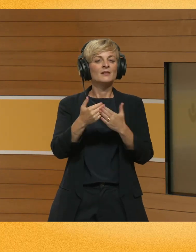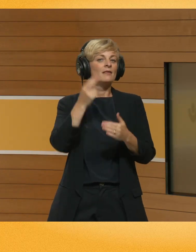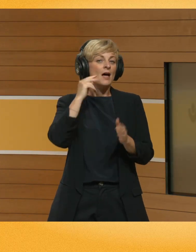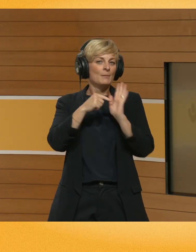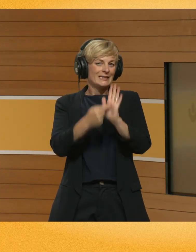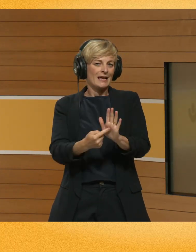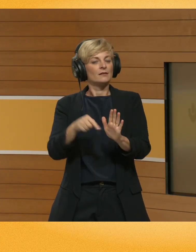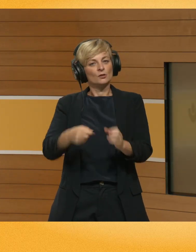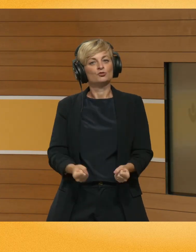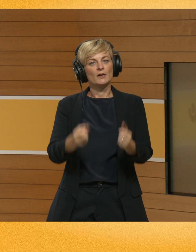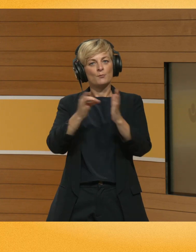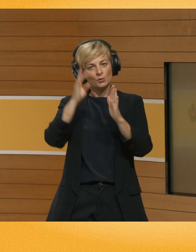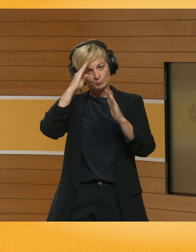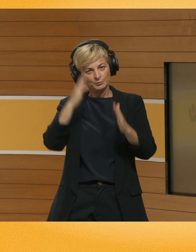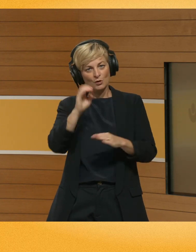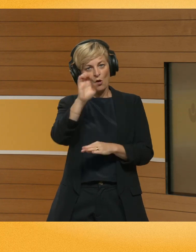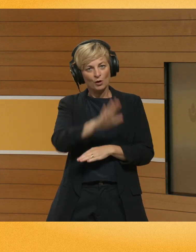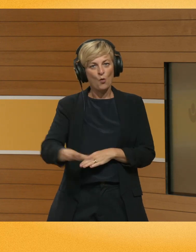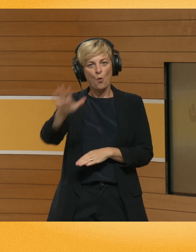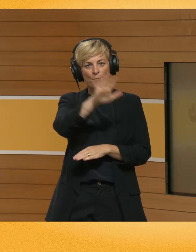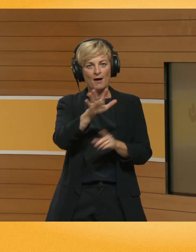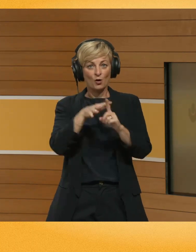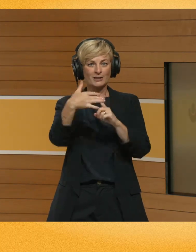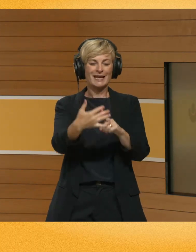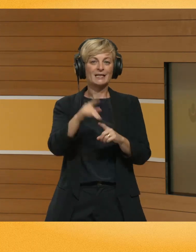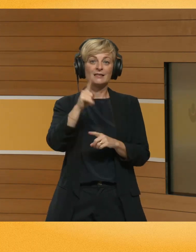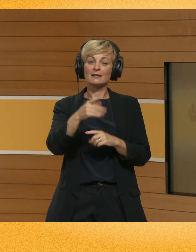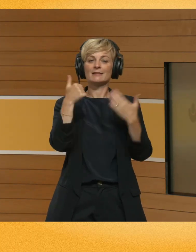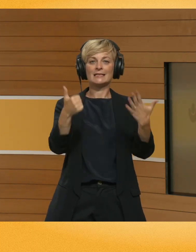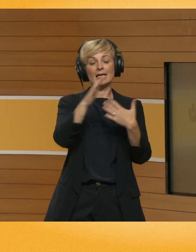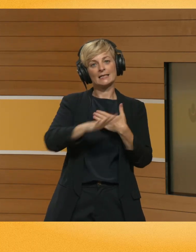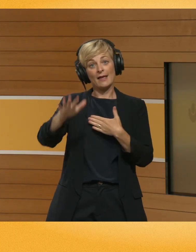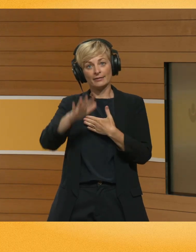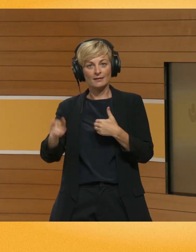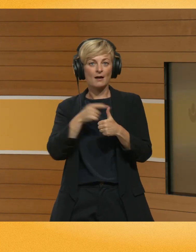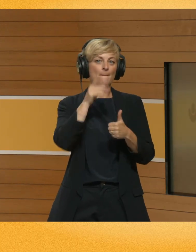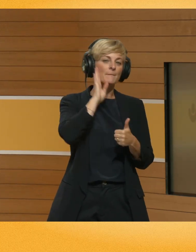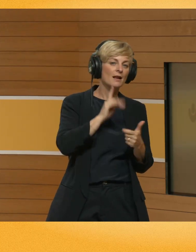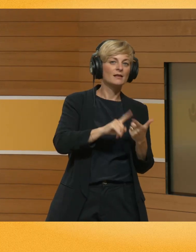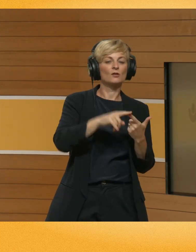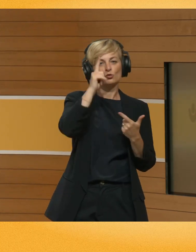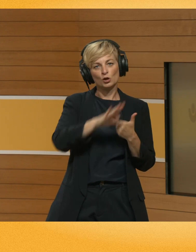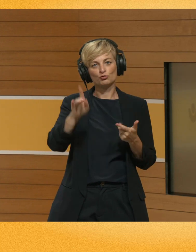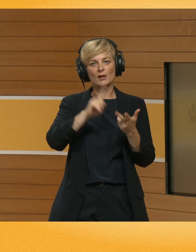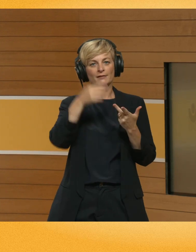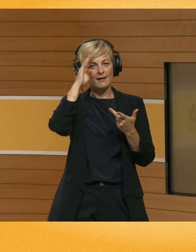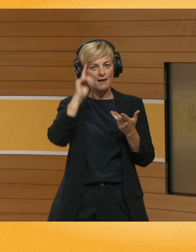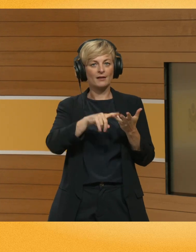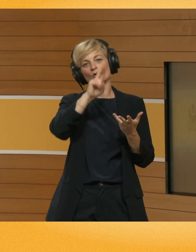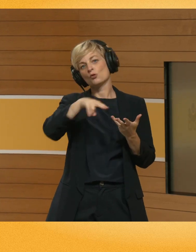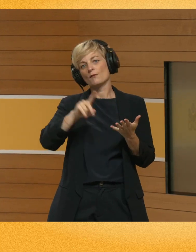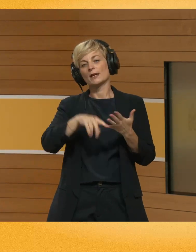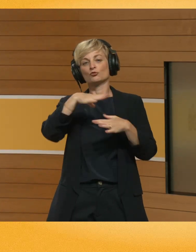European countries. We have Belgium, Germany, Ireland, Norway, Sweden, and the UK, where it aims